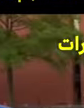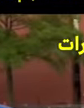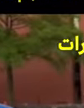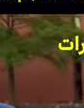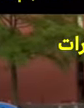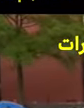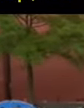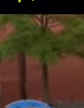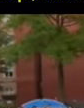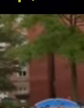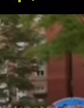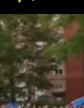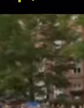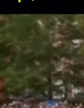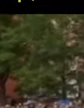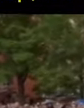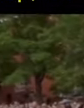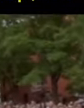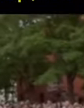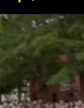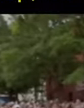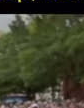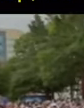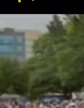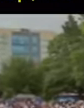disclose, divest. We will not stop. We will not rest.